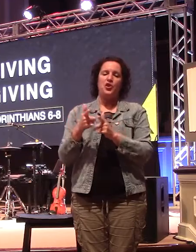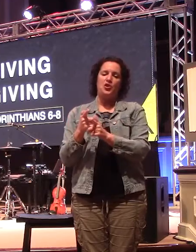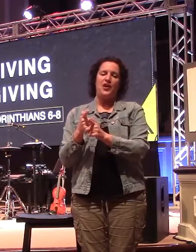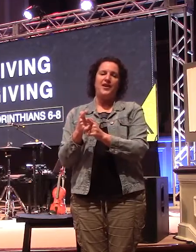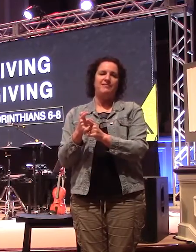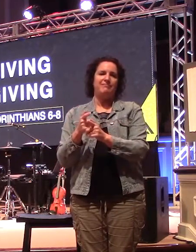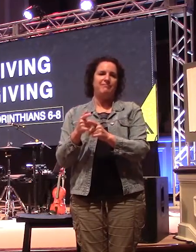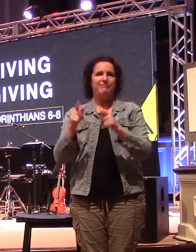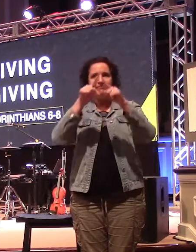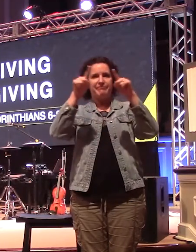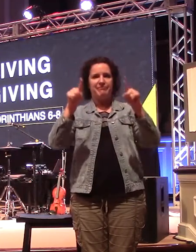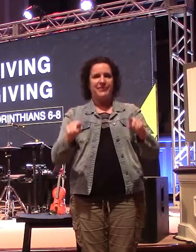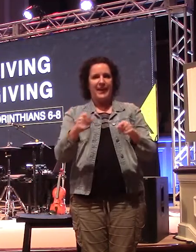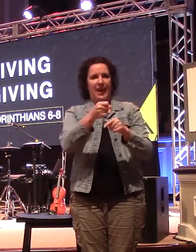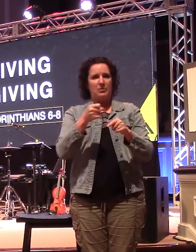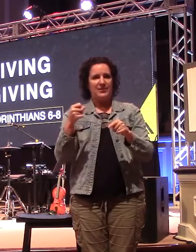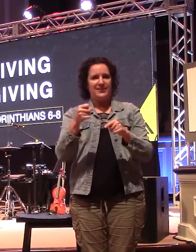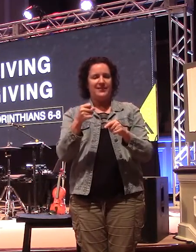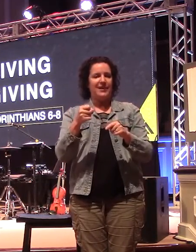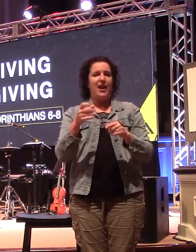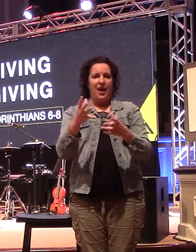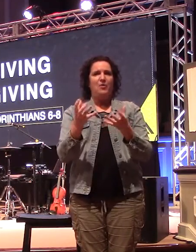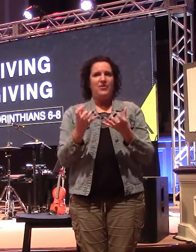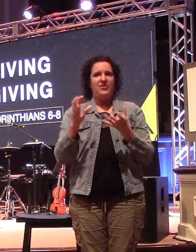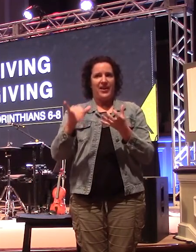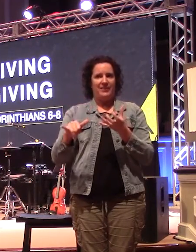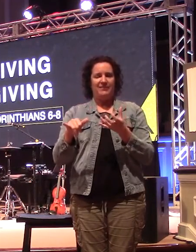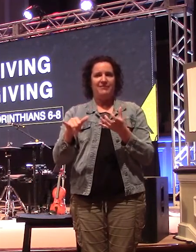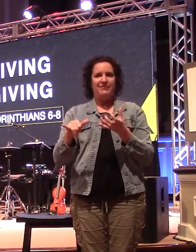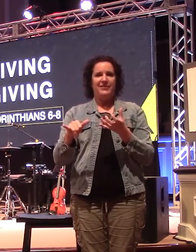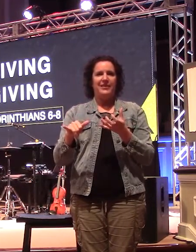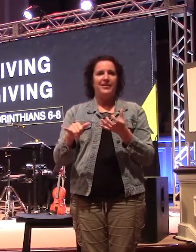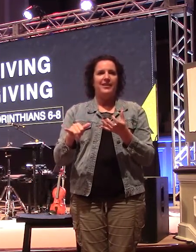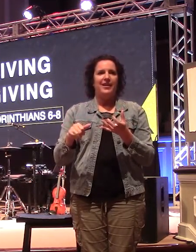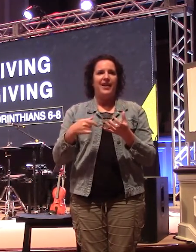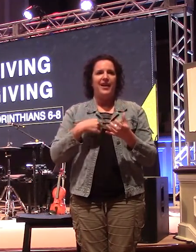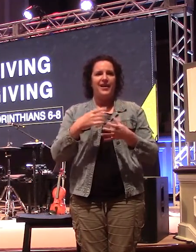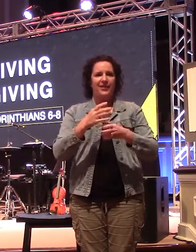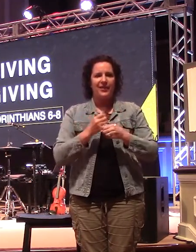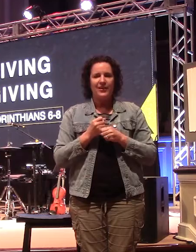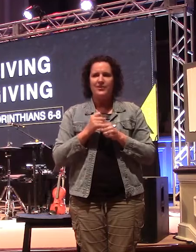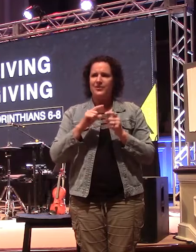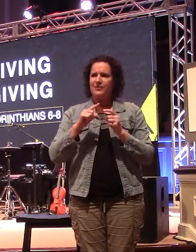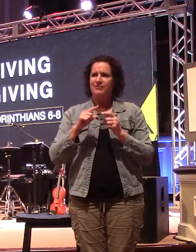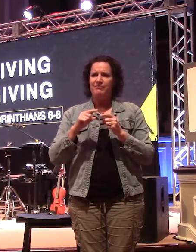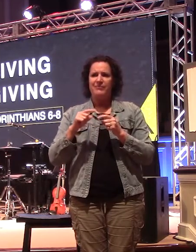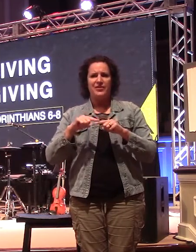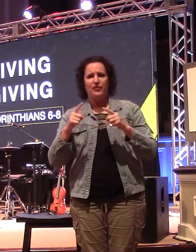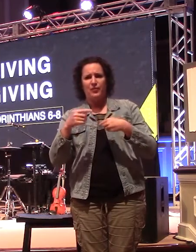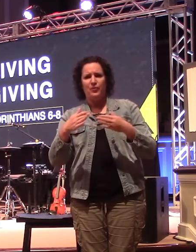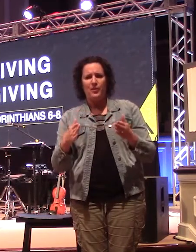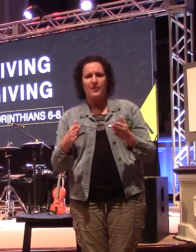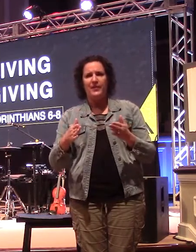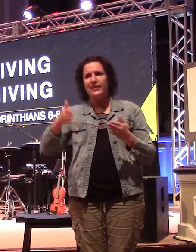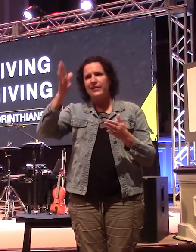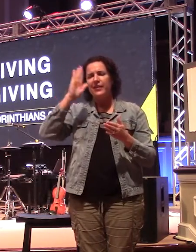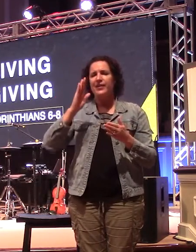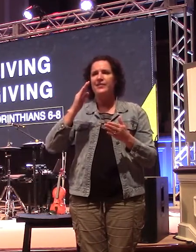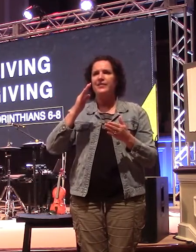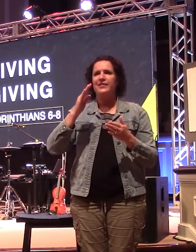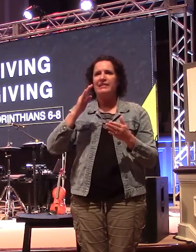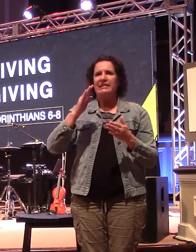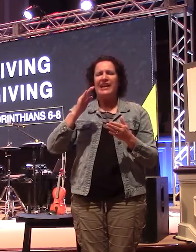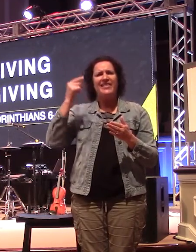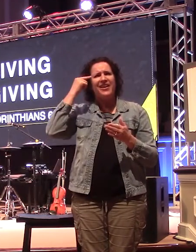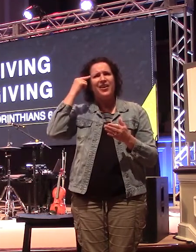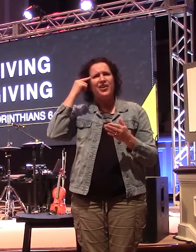thinking, oh God, I don't want that gun, I don't want that gun. So I got to the den, and I thought, God, so I thought to myself, what if God wants